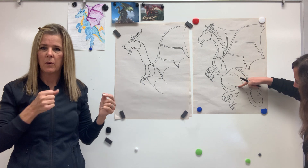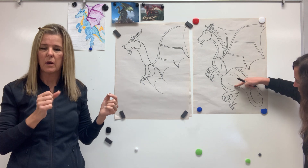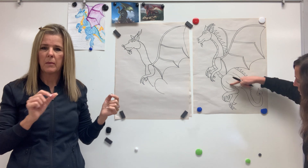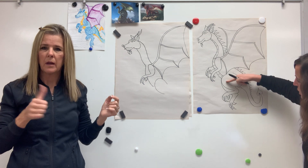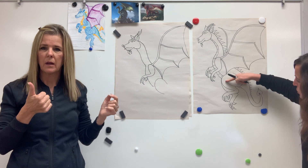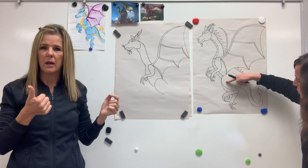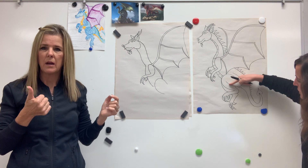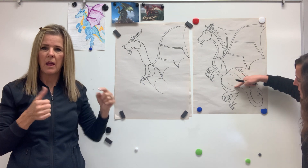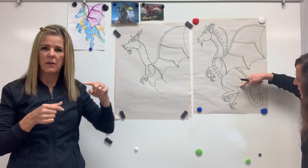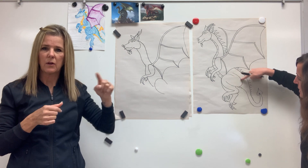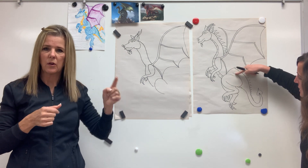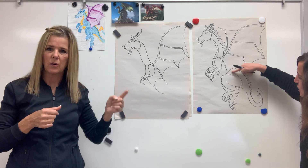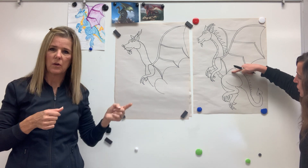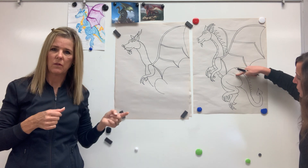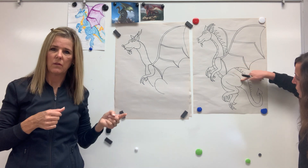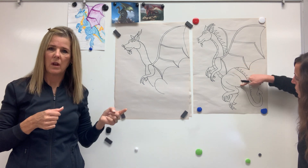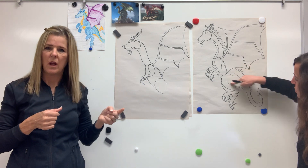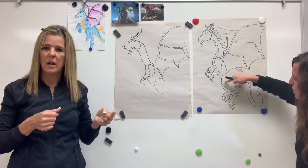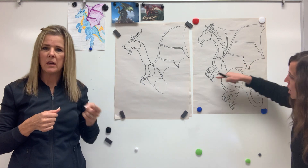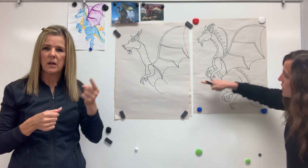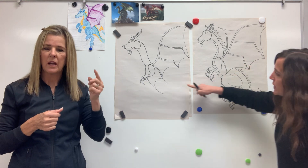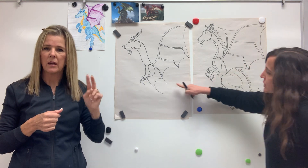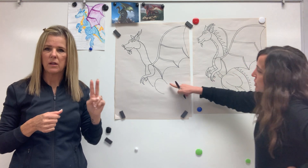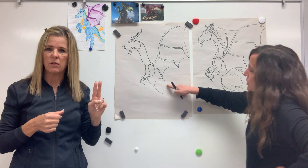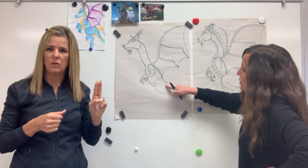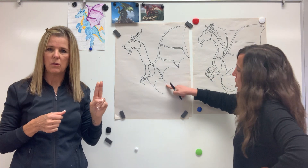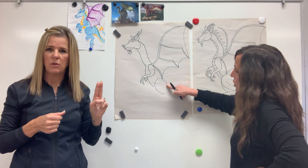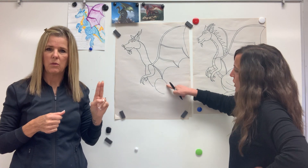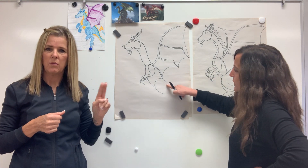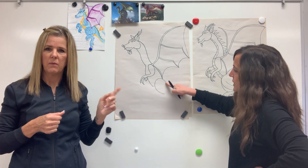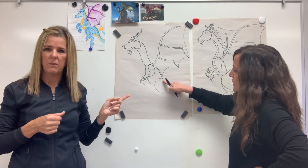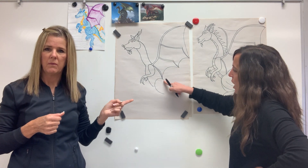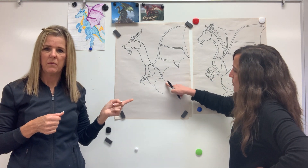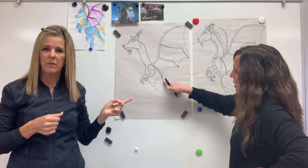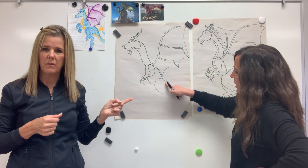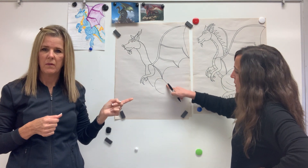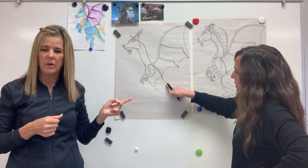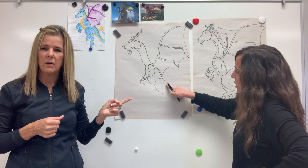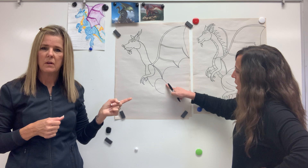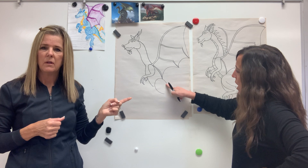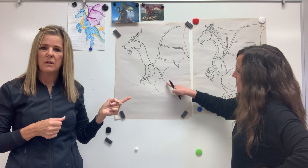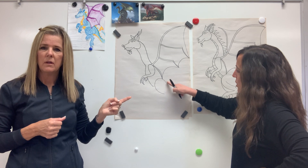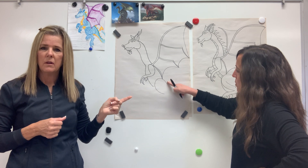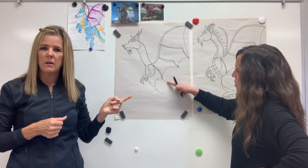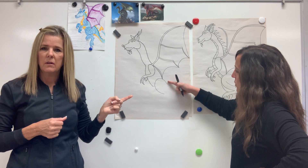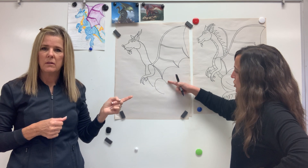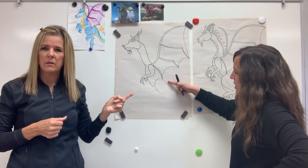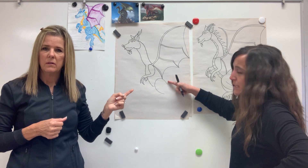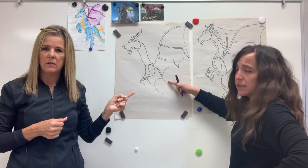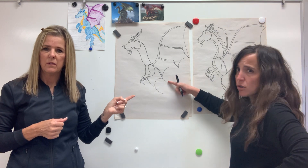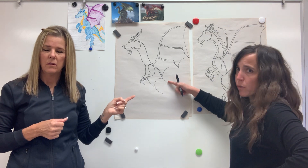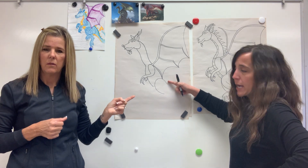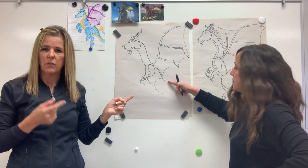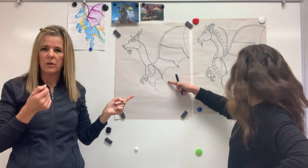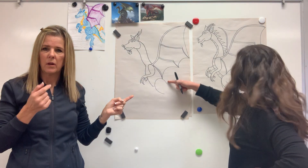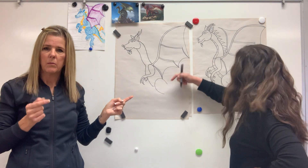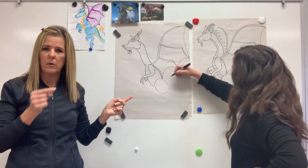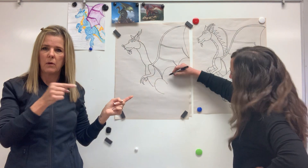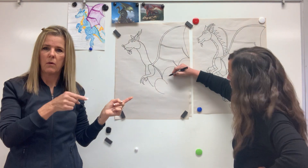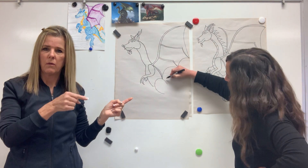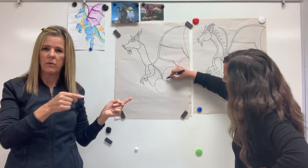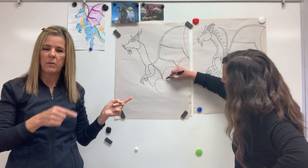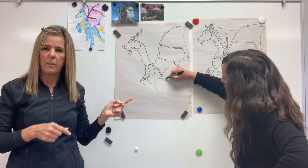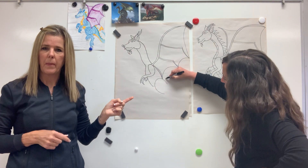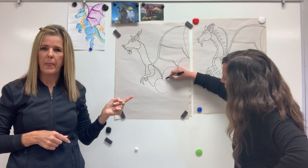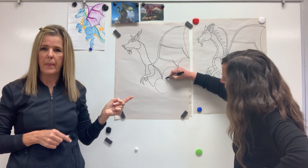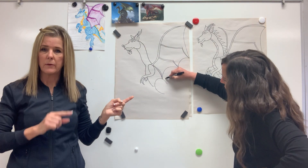curve line, sort of a slanted U, that's gonna start, look at this top line. I'm gonna go over just a little ways. That's